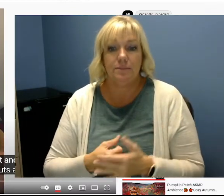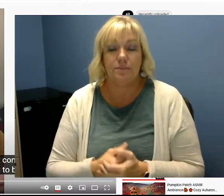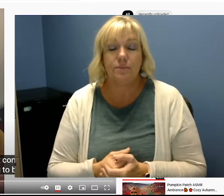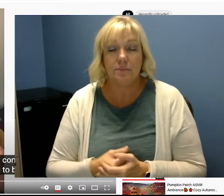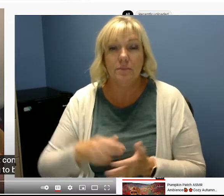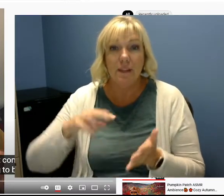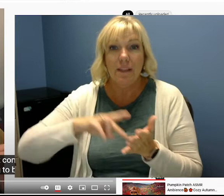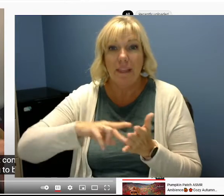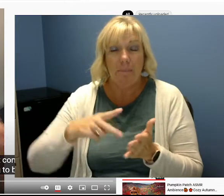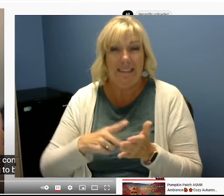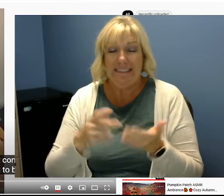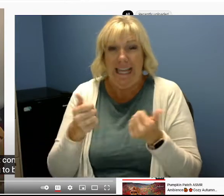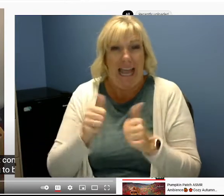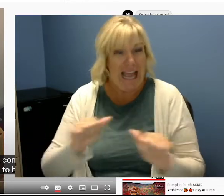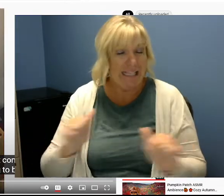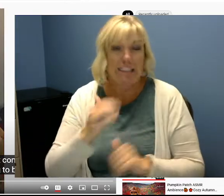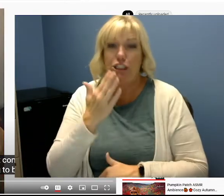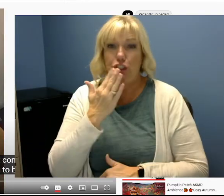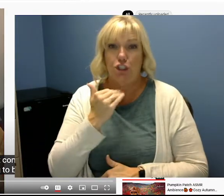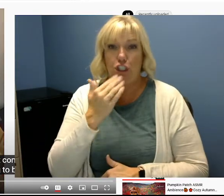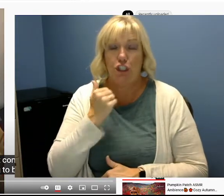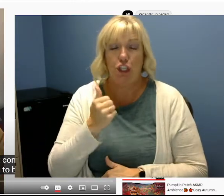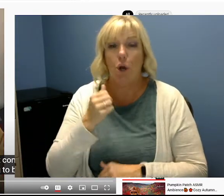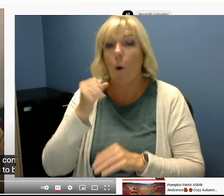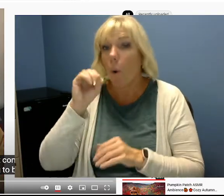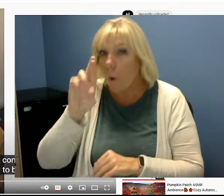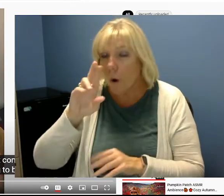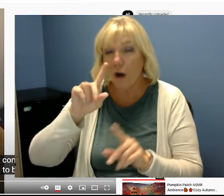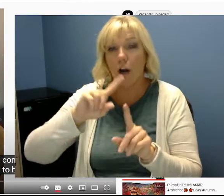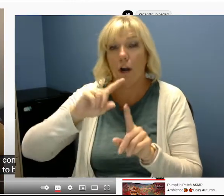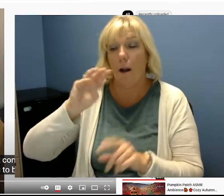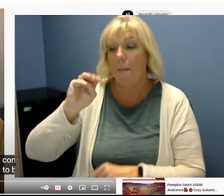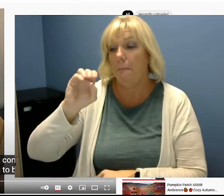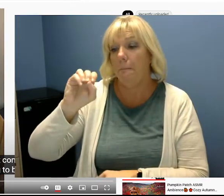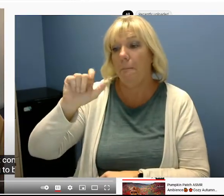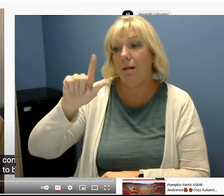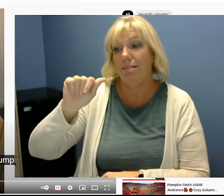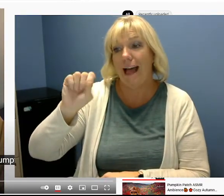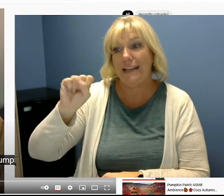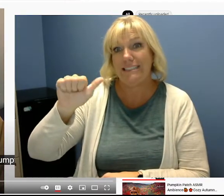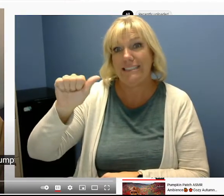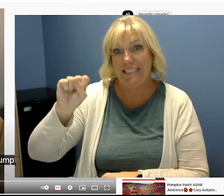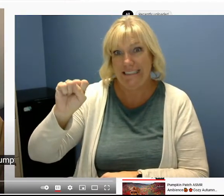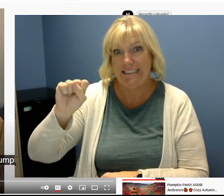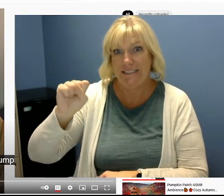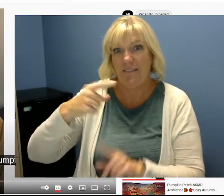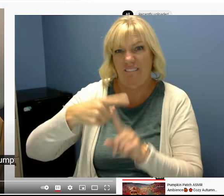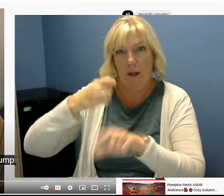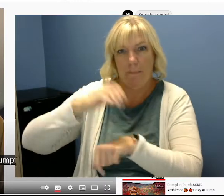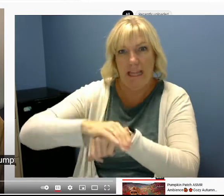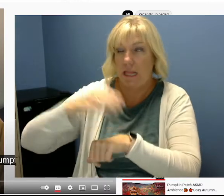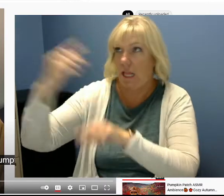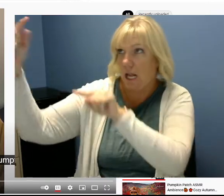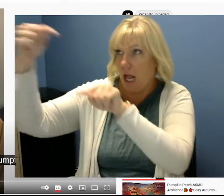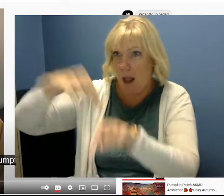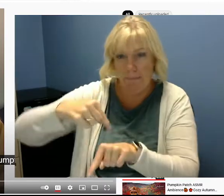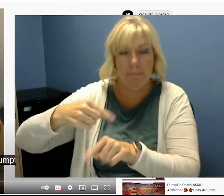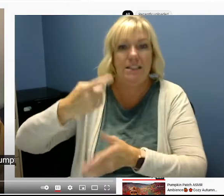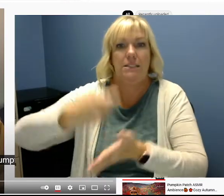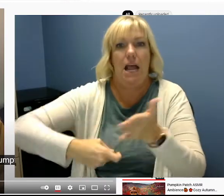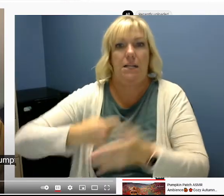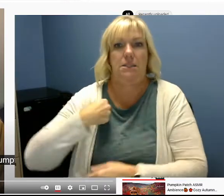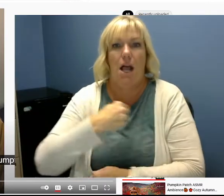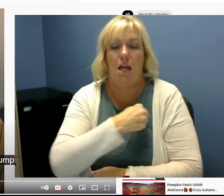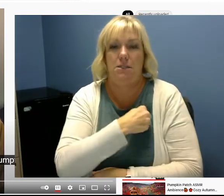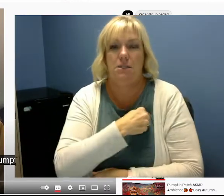puts a tax on any sugar or molasses that comes into the colony. Now, this is going to be particularly annoying for our consumption of